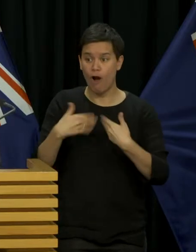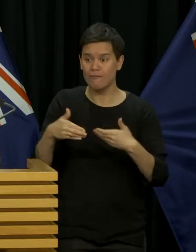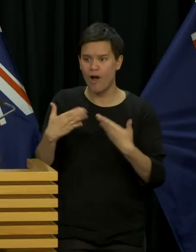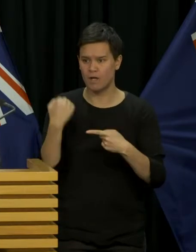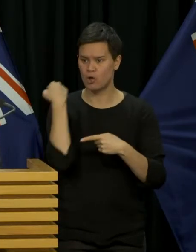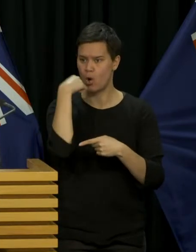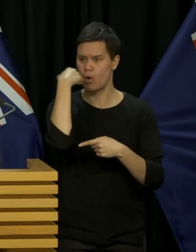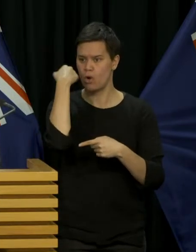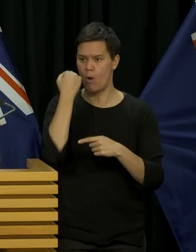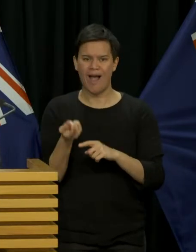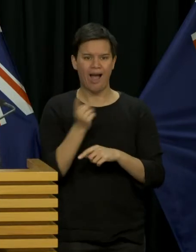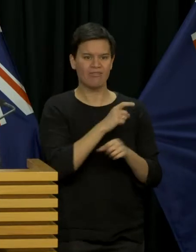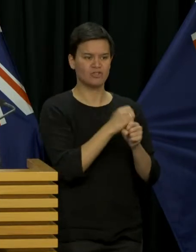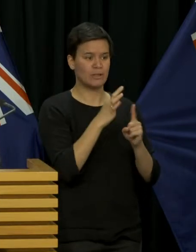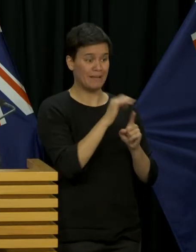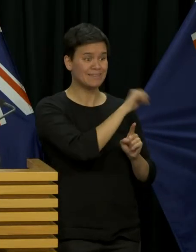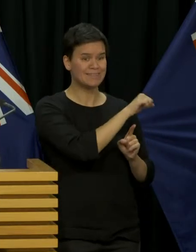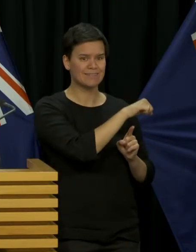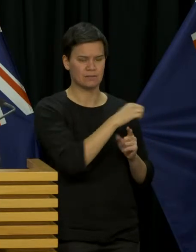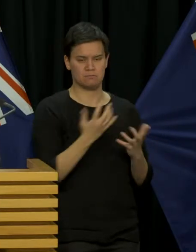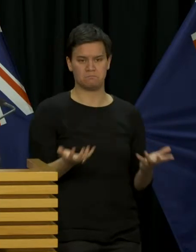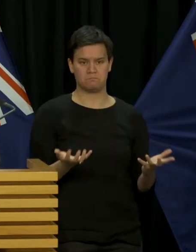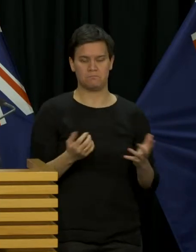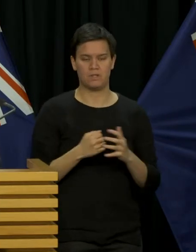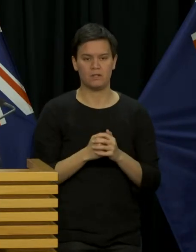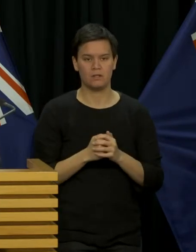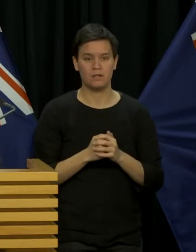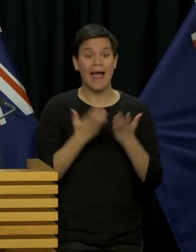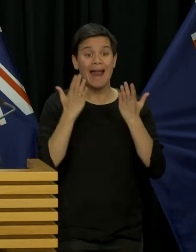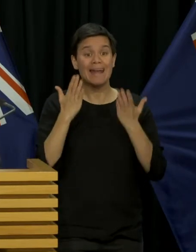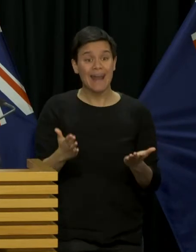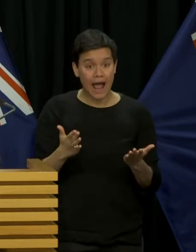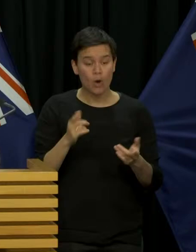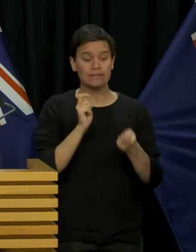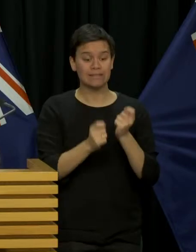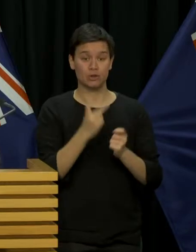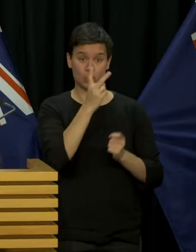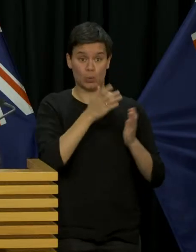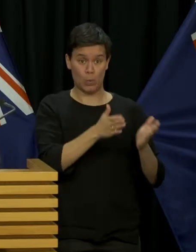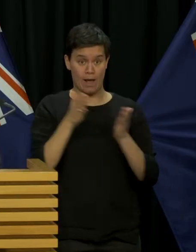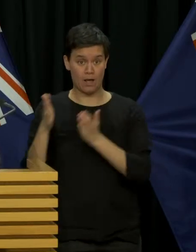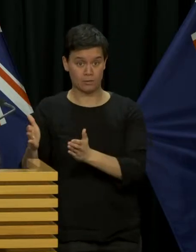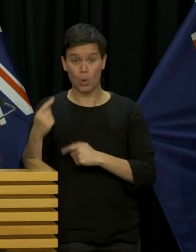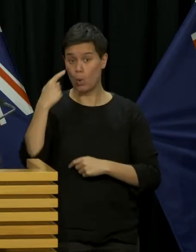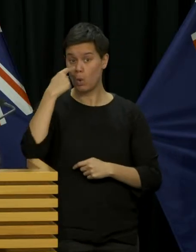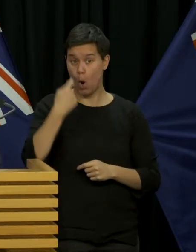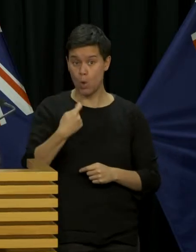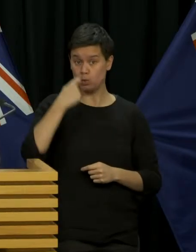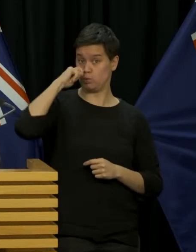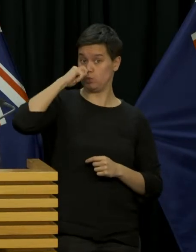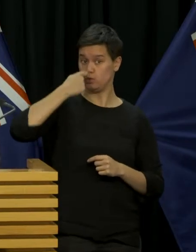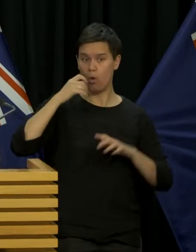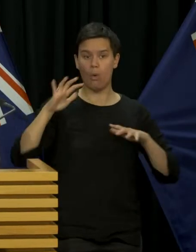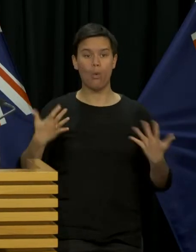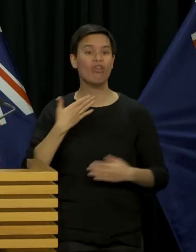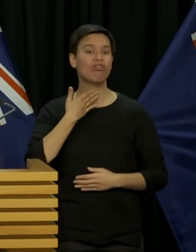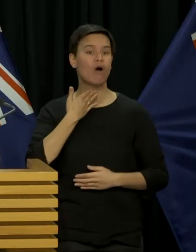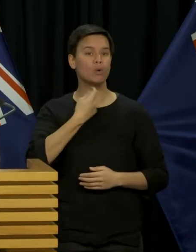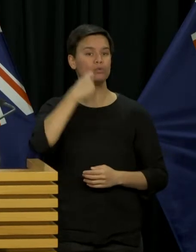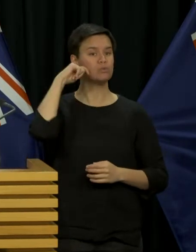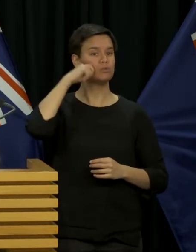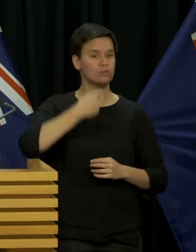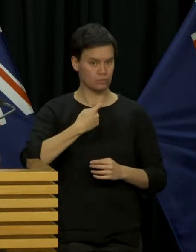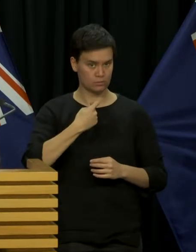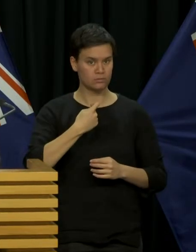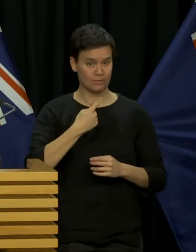of a throat swab has increased the uptake, which is good, and there was also feedback around ensuring that